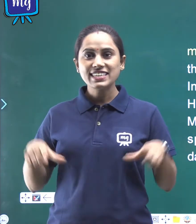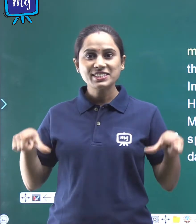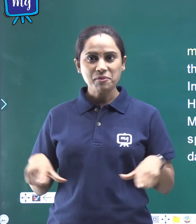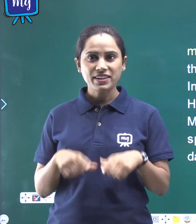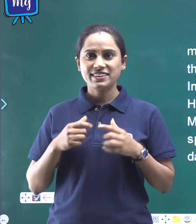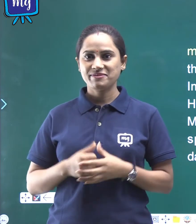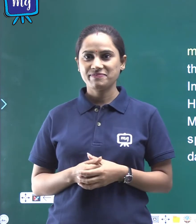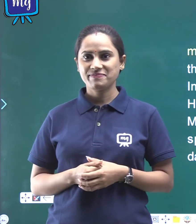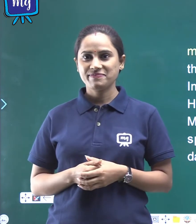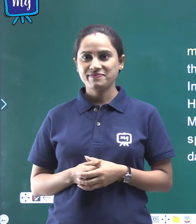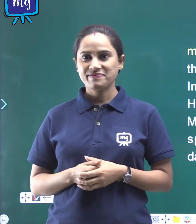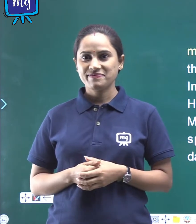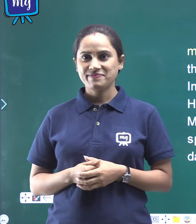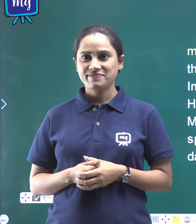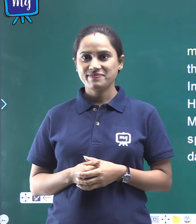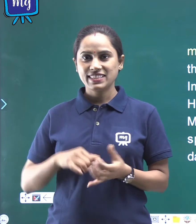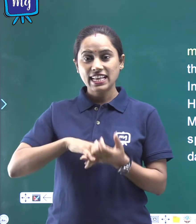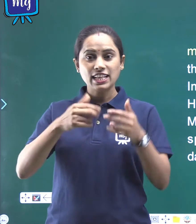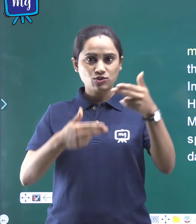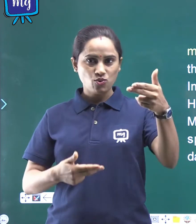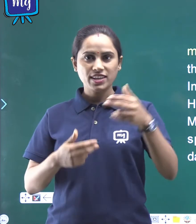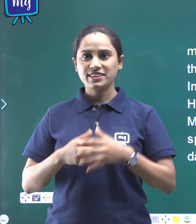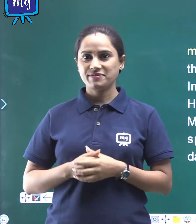Summary. The story